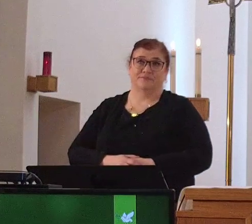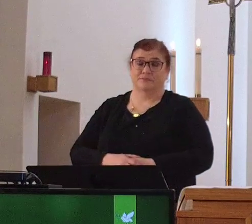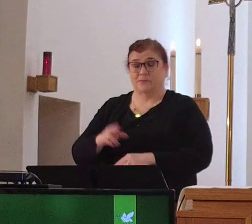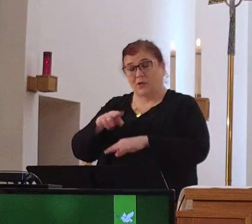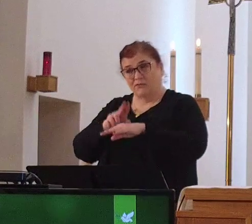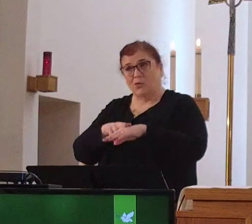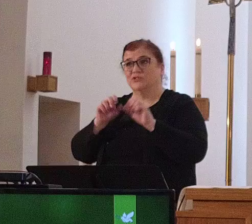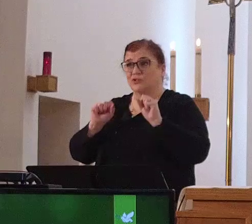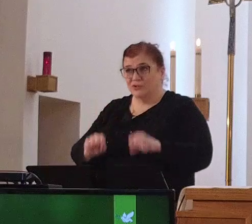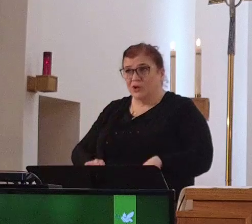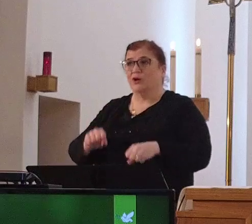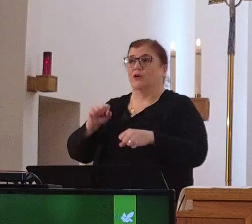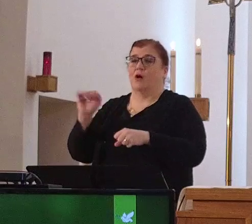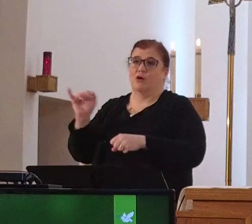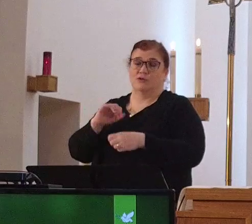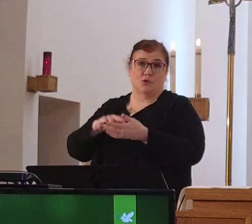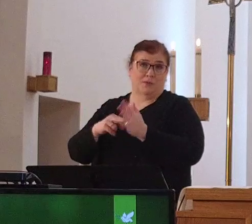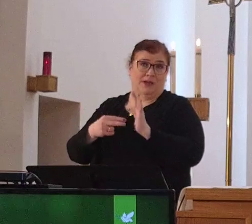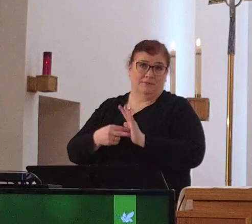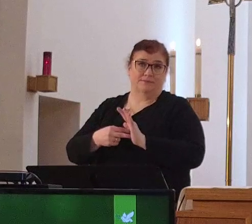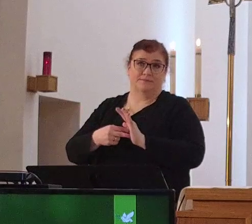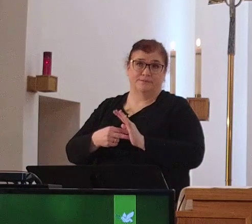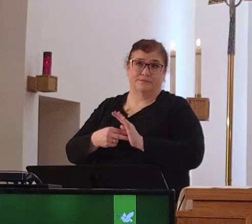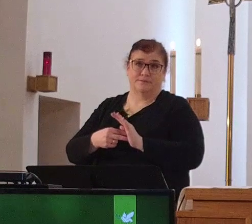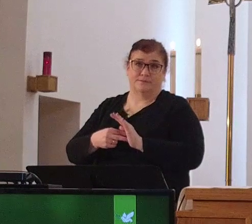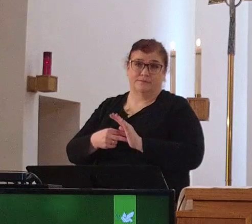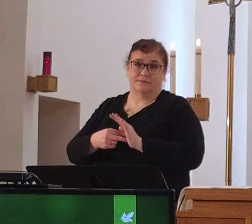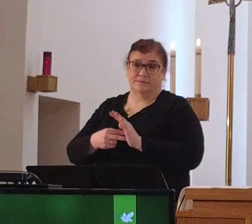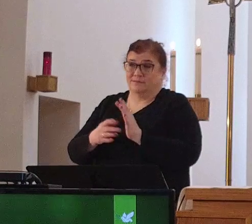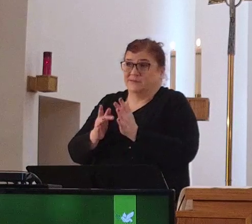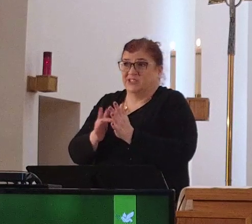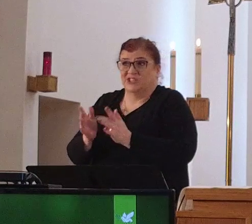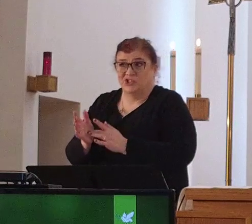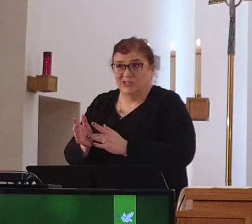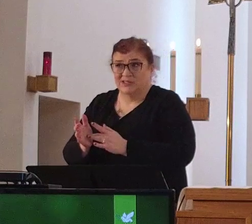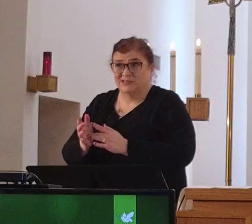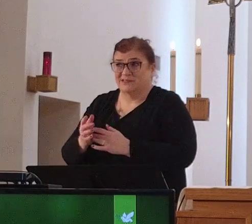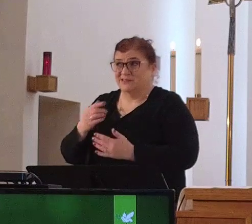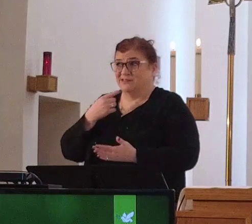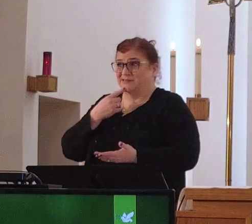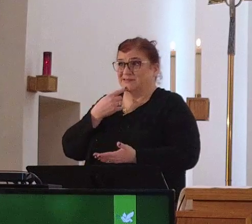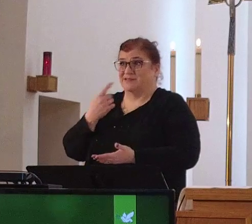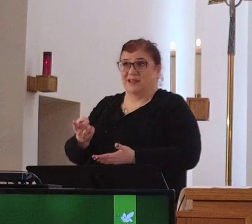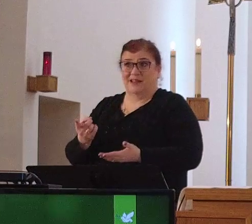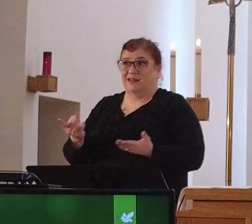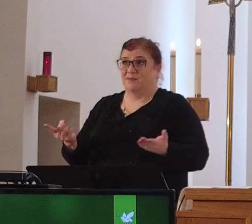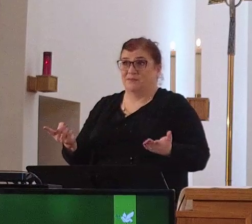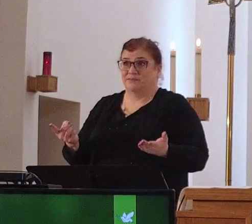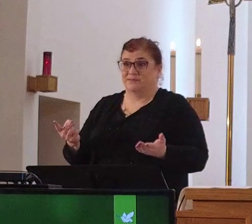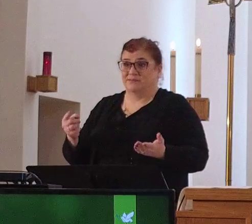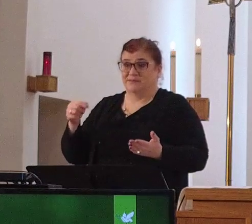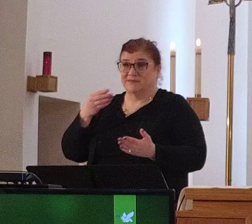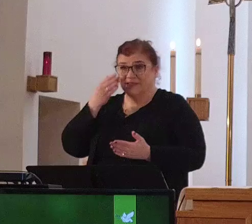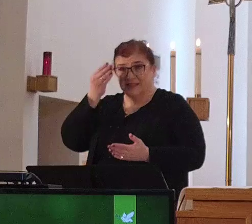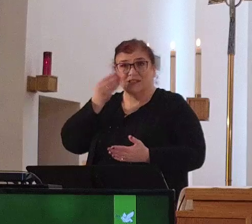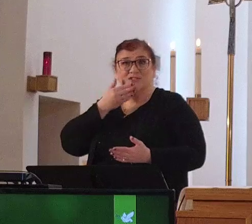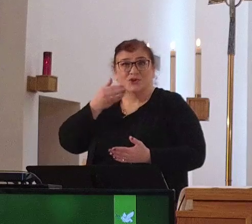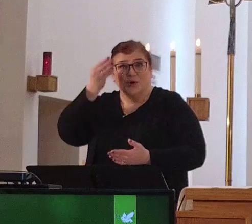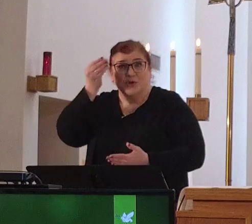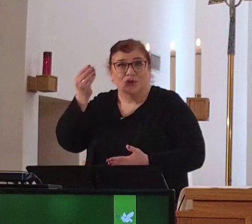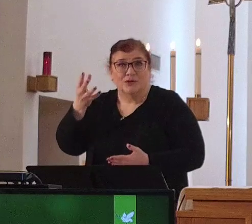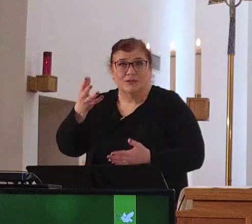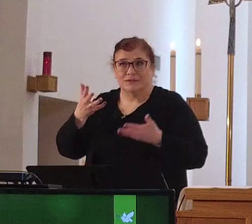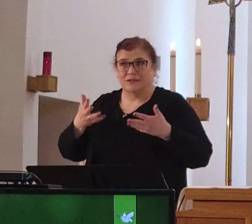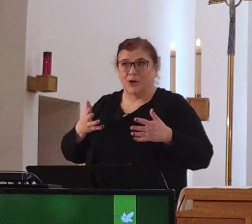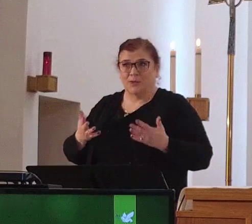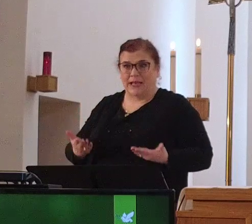Of course, it could also mean that Jesus is saying, this good news is